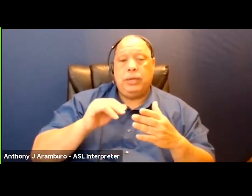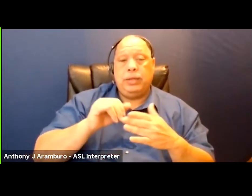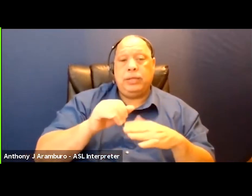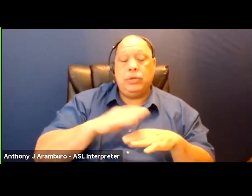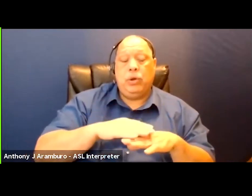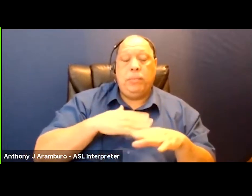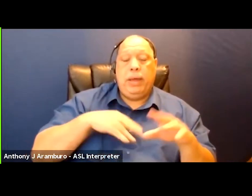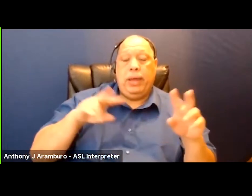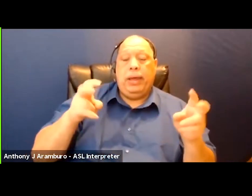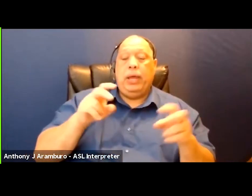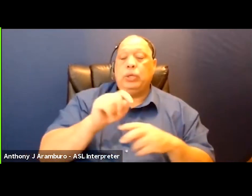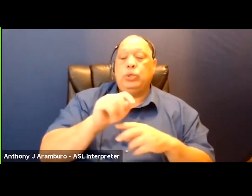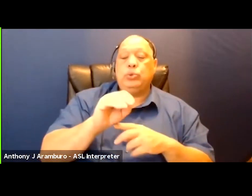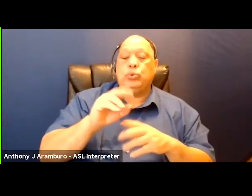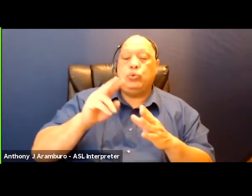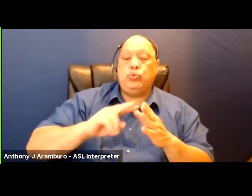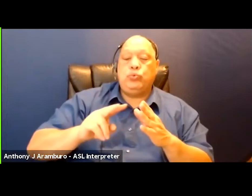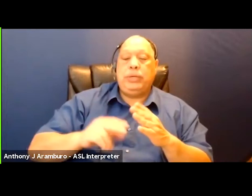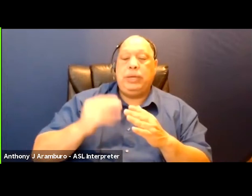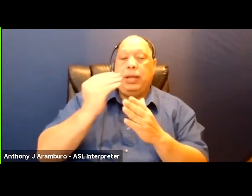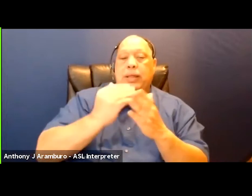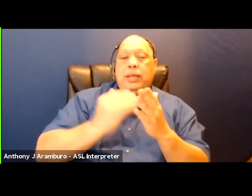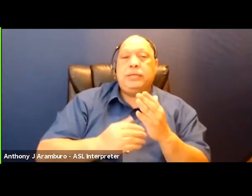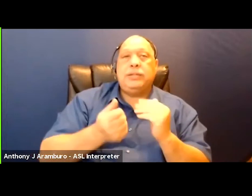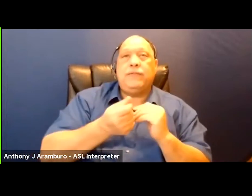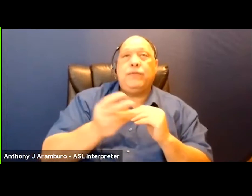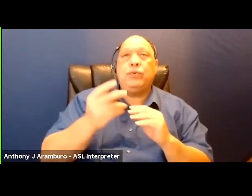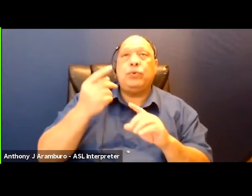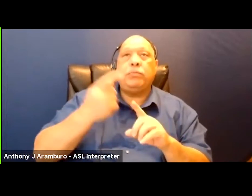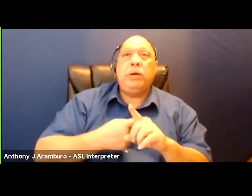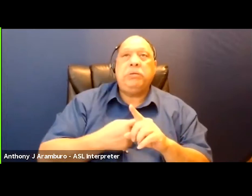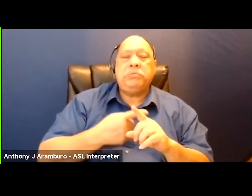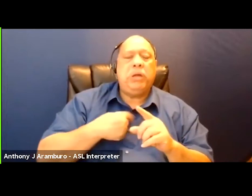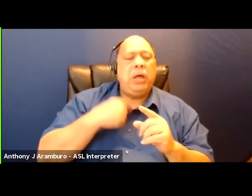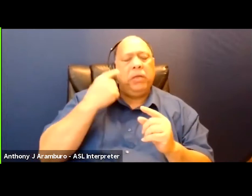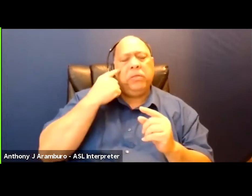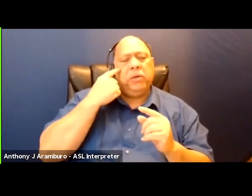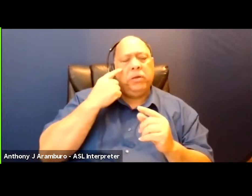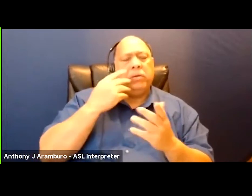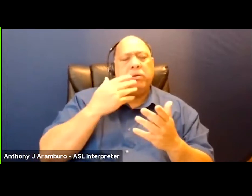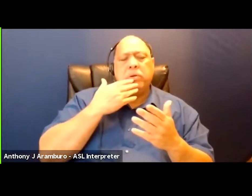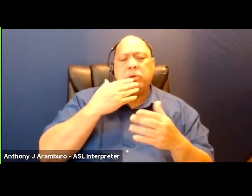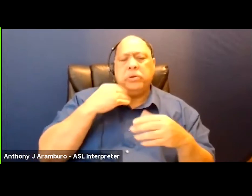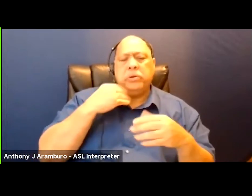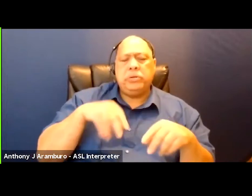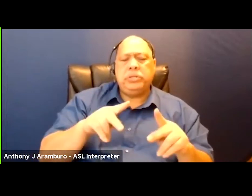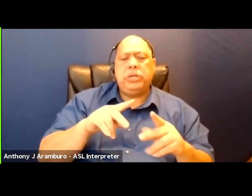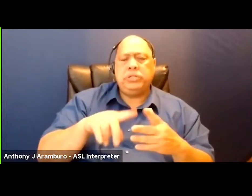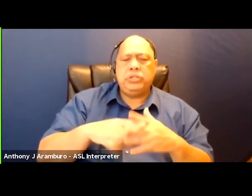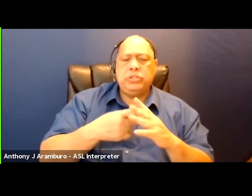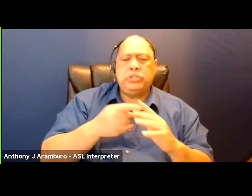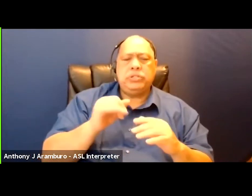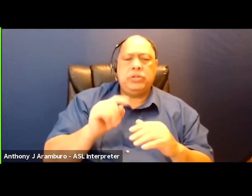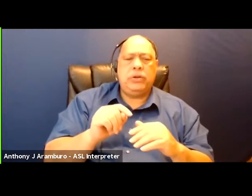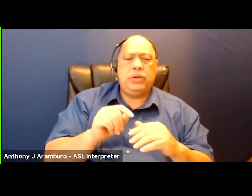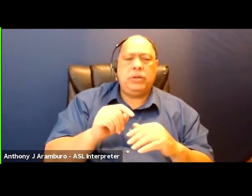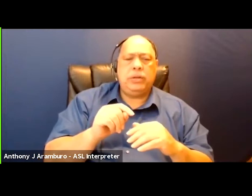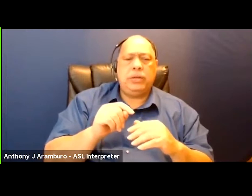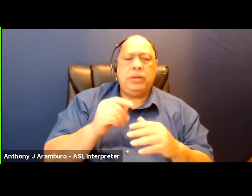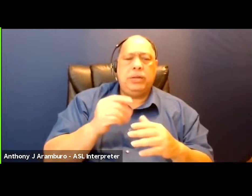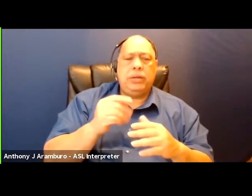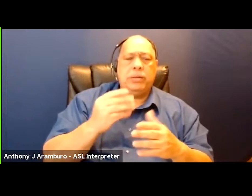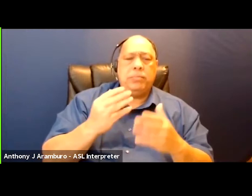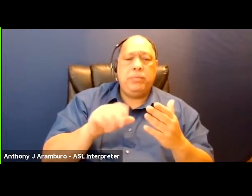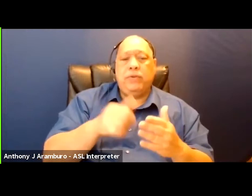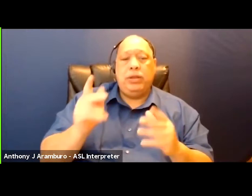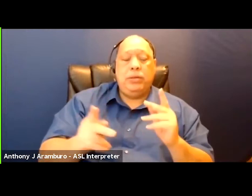a few months. And I just thought that it might be a good chance to start it. And also maybe for other people who